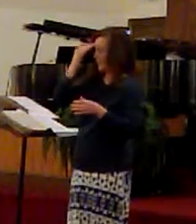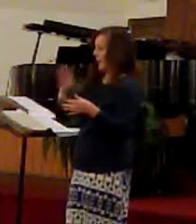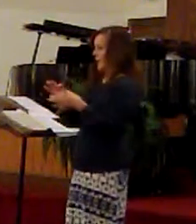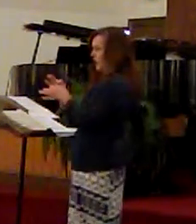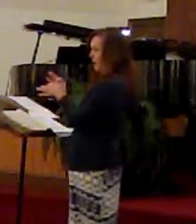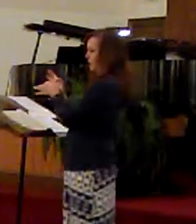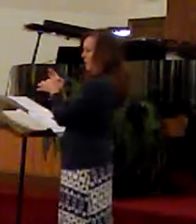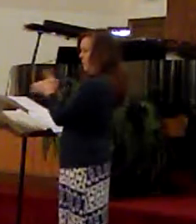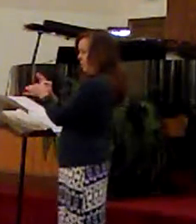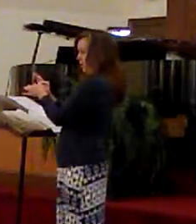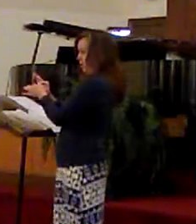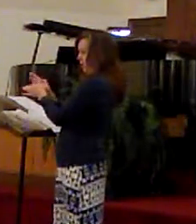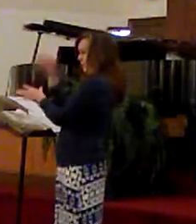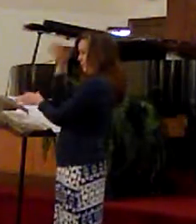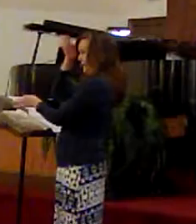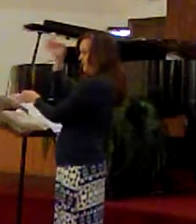faith.